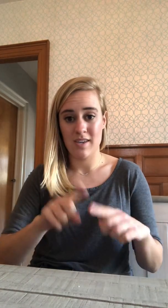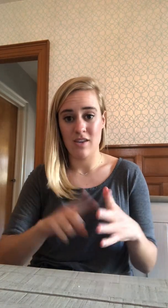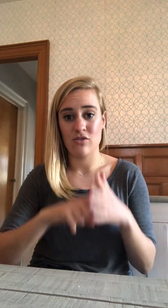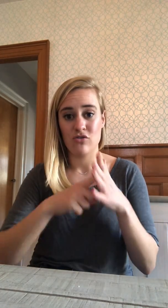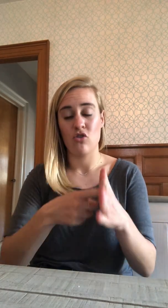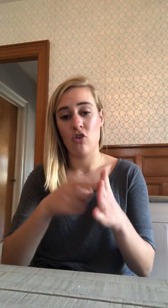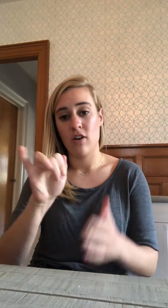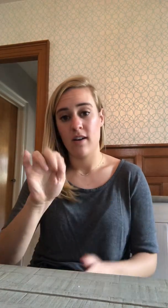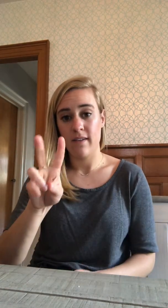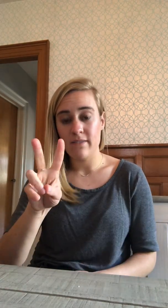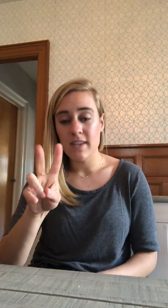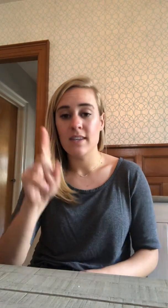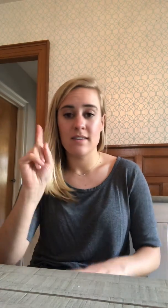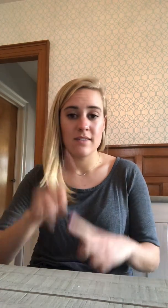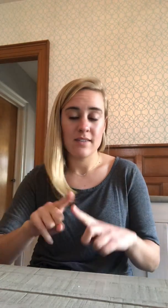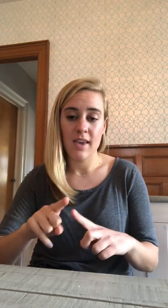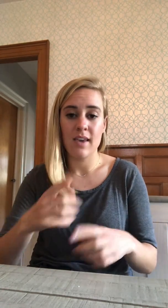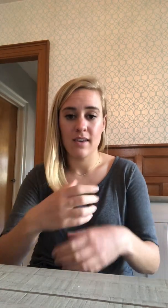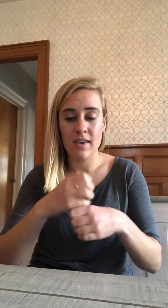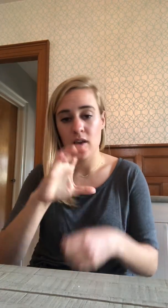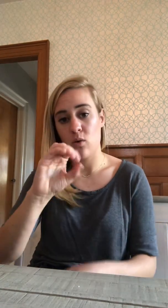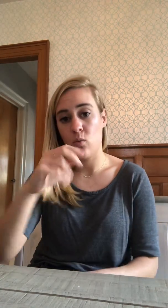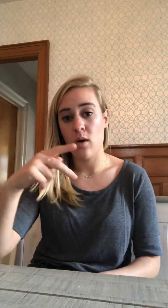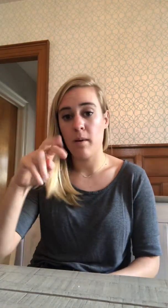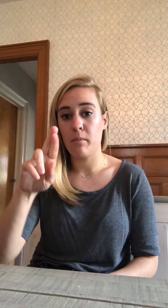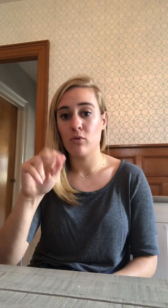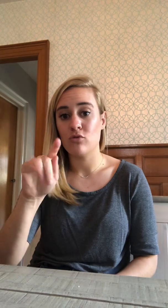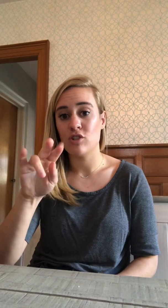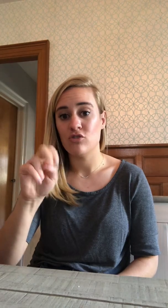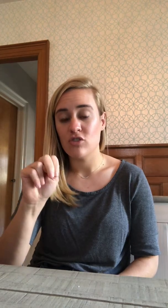person a level of cooperation. And when ketamine is used, that's used by injection.